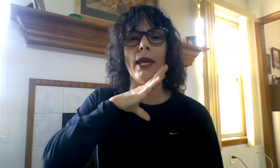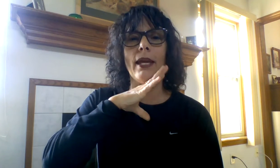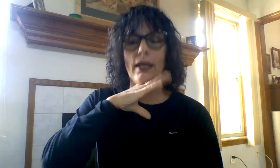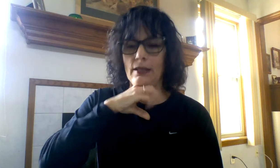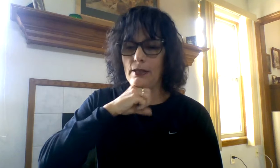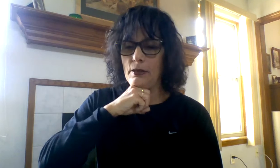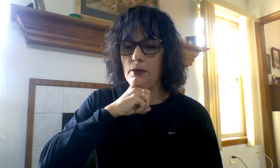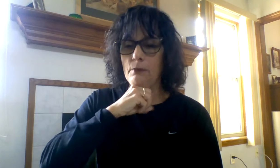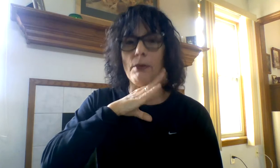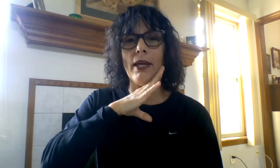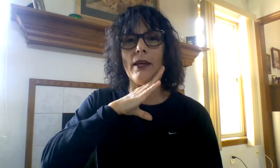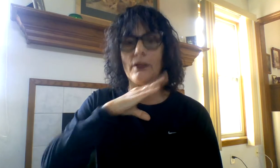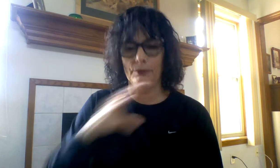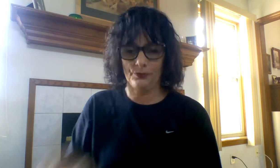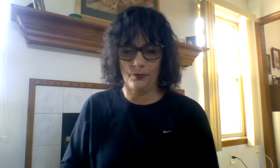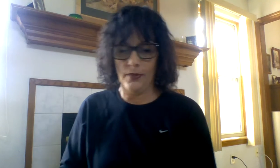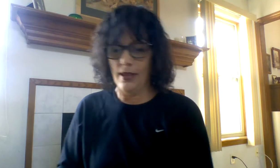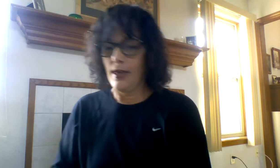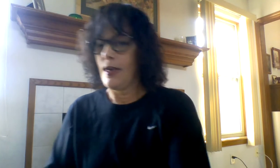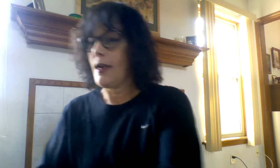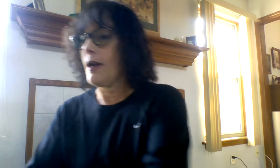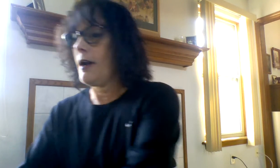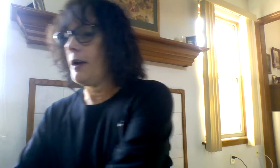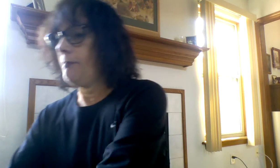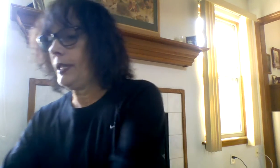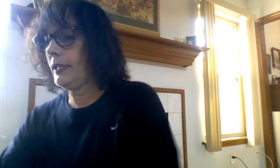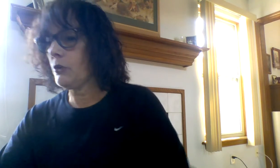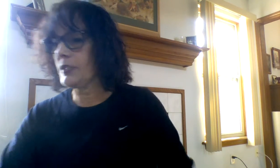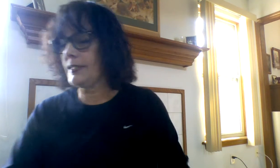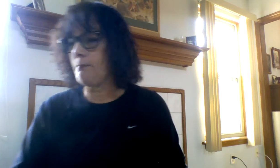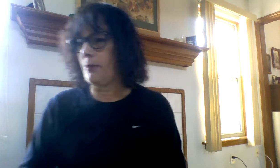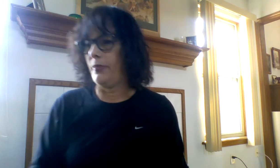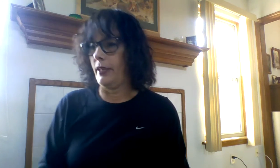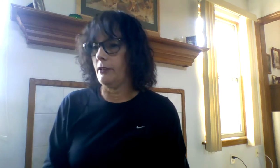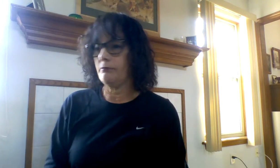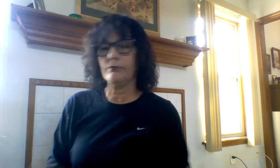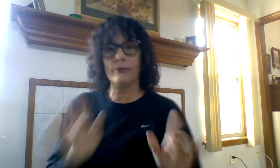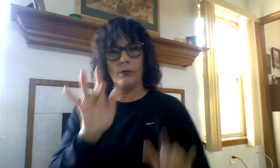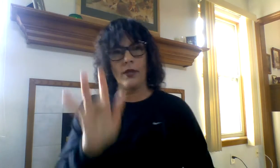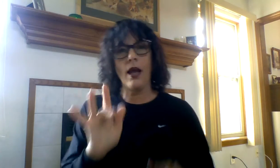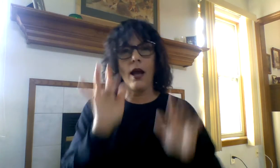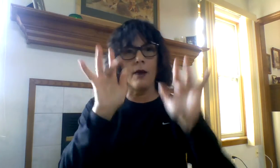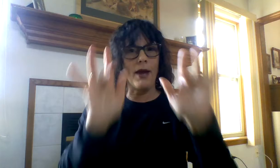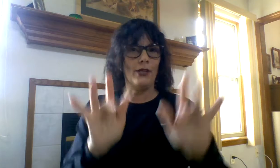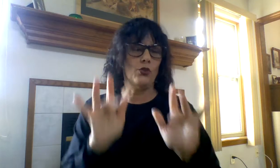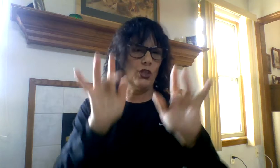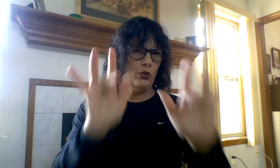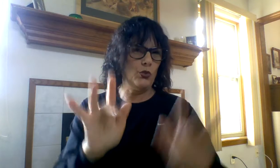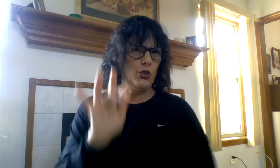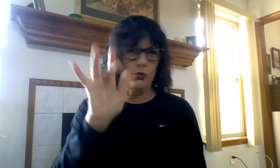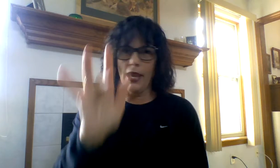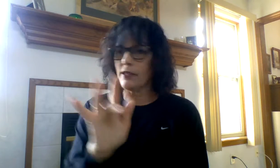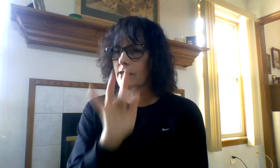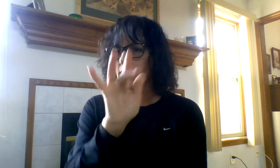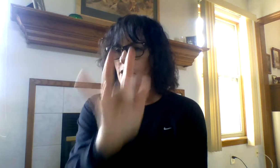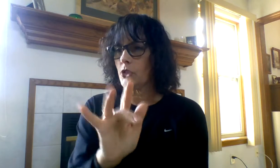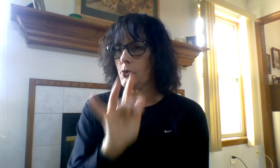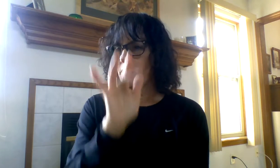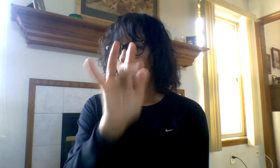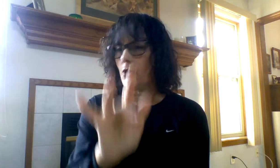pig. Pig. Pity or sympathy. I usually use two hands. Shows in the book